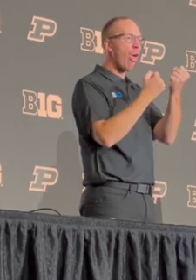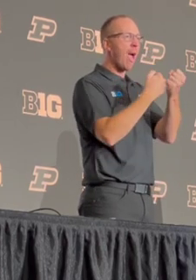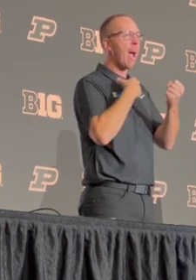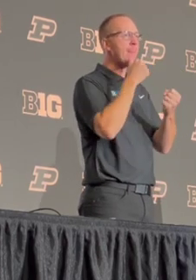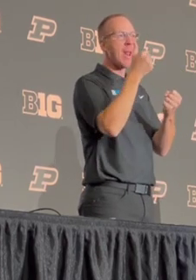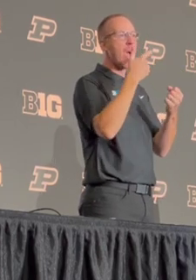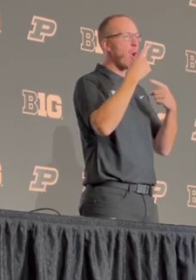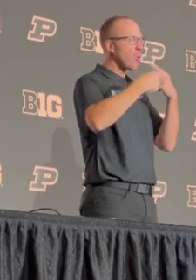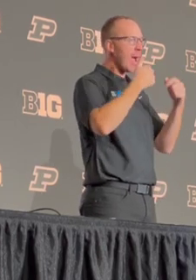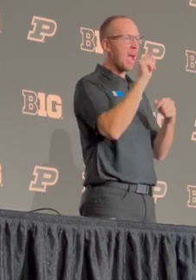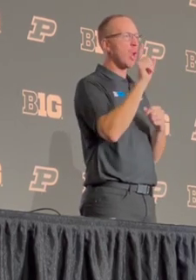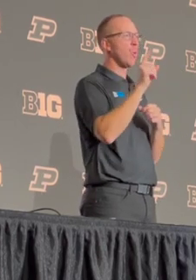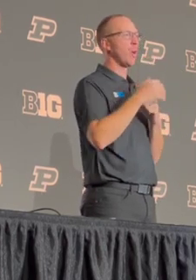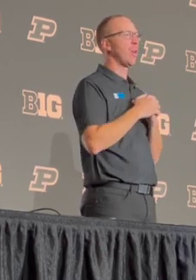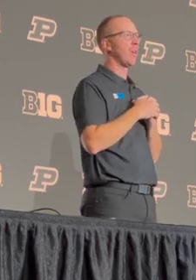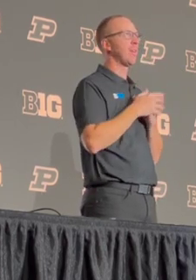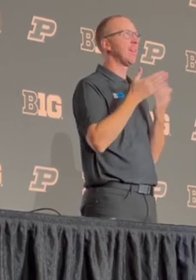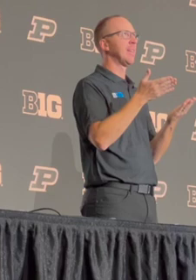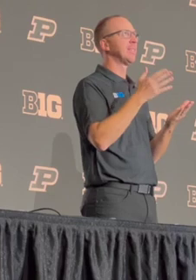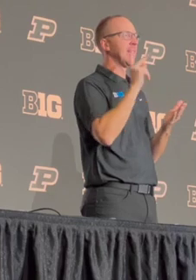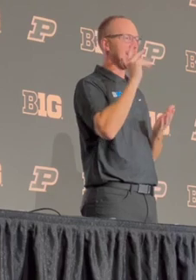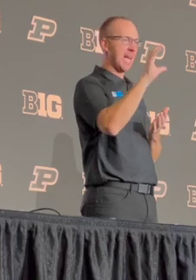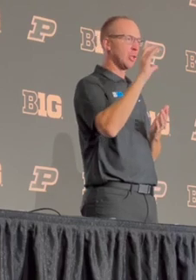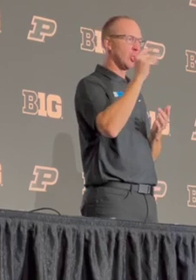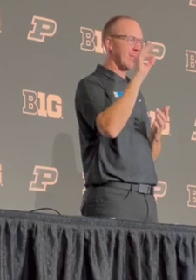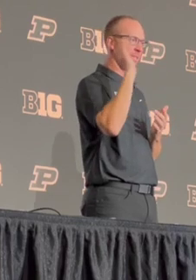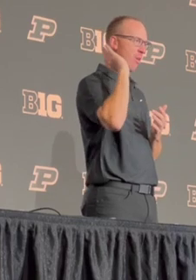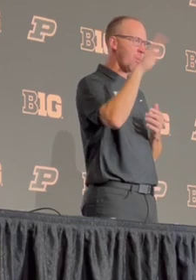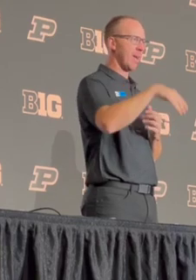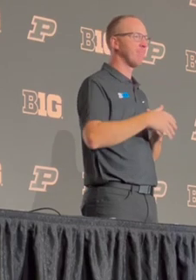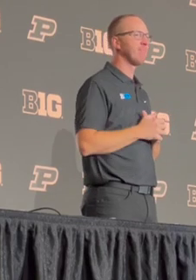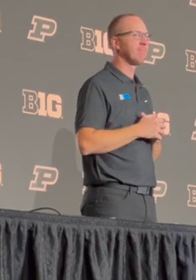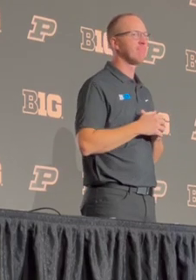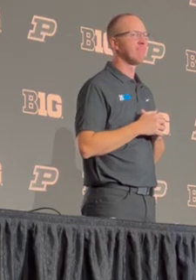going anywhere. It's Kansas City Chiefs all the way.